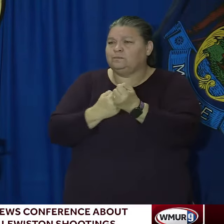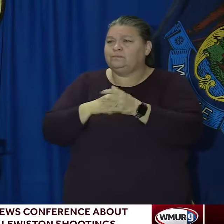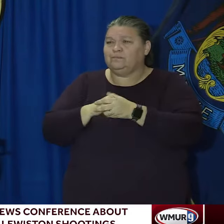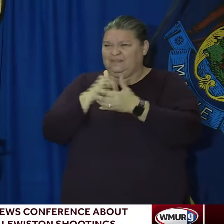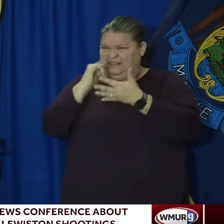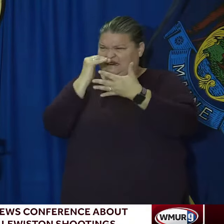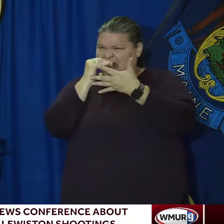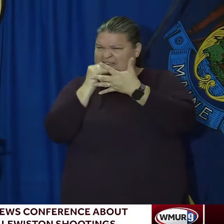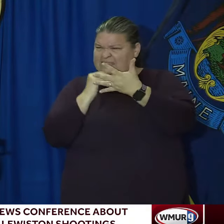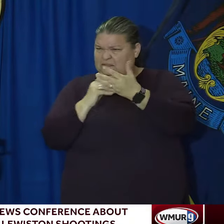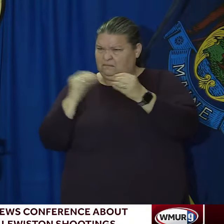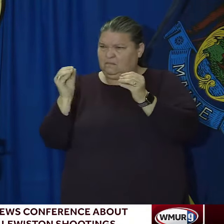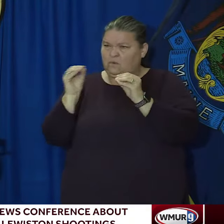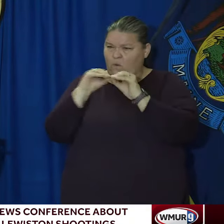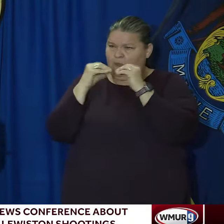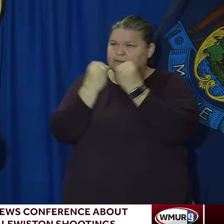shooting.